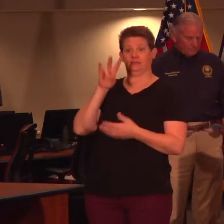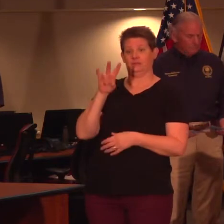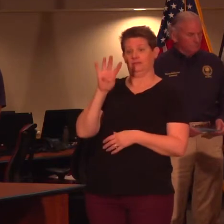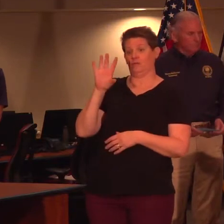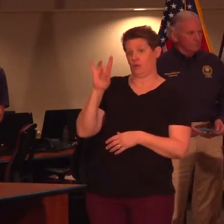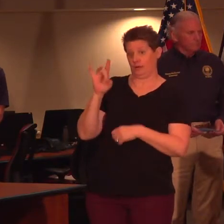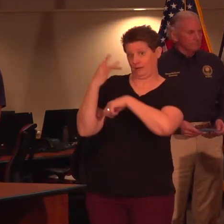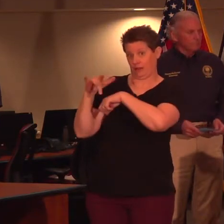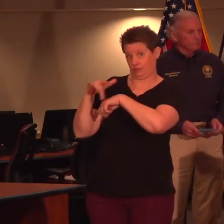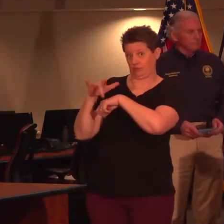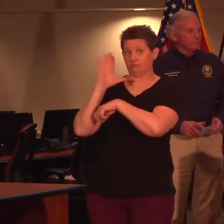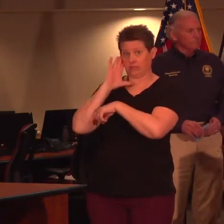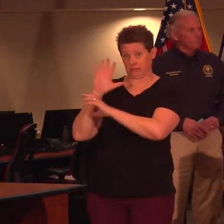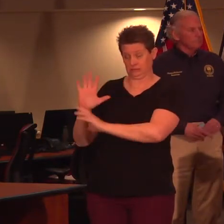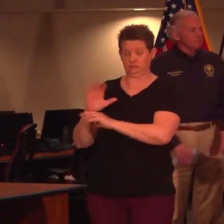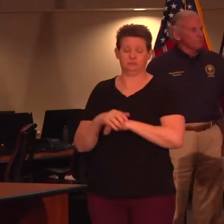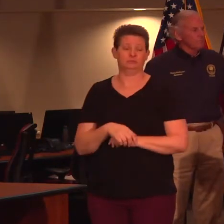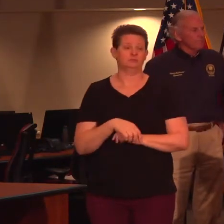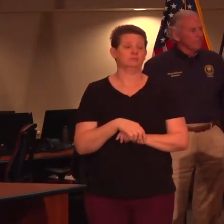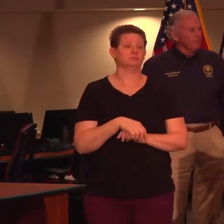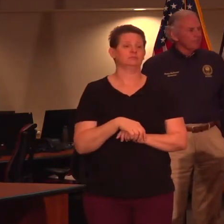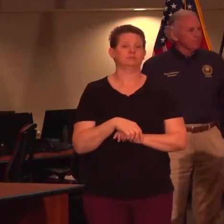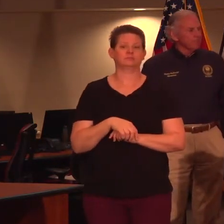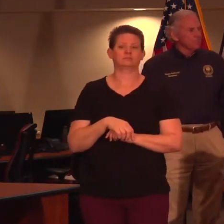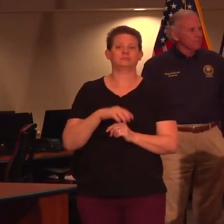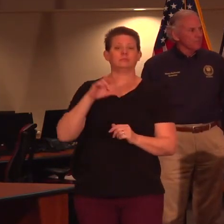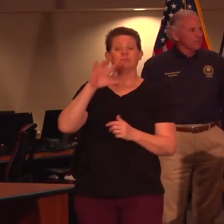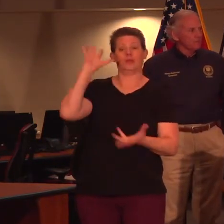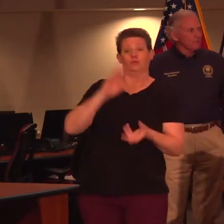5,748 beds available. A total of